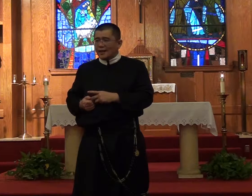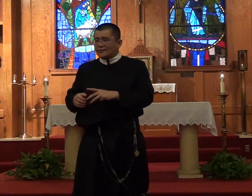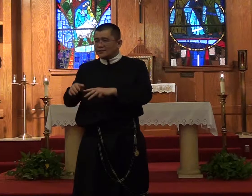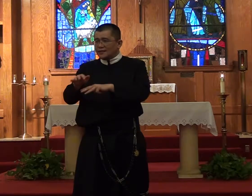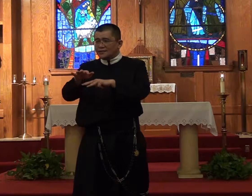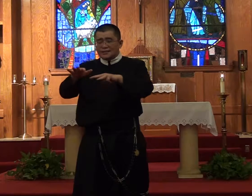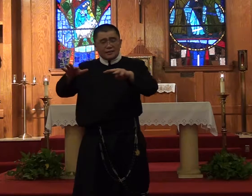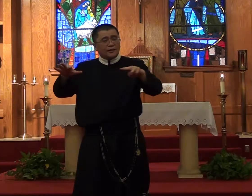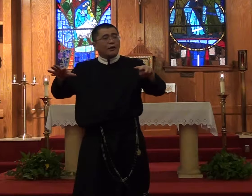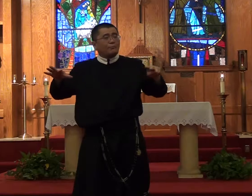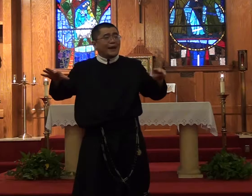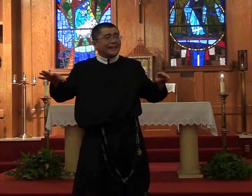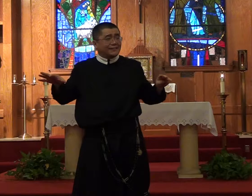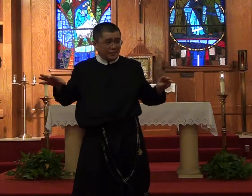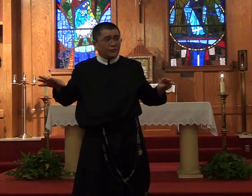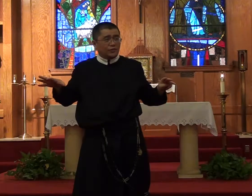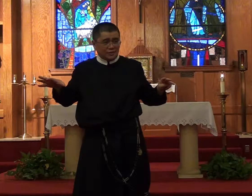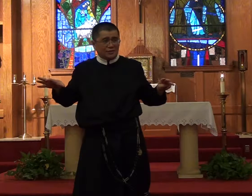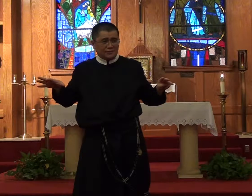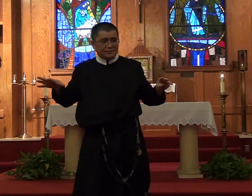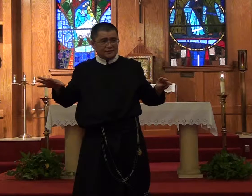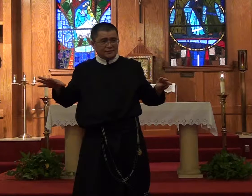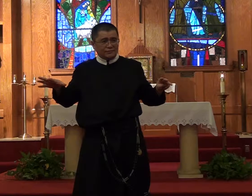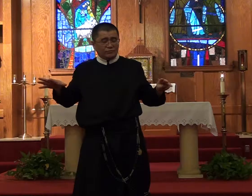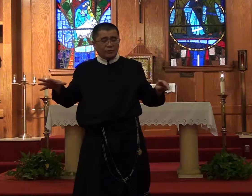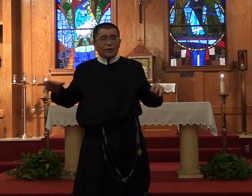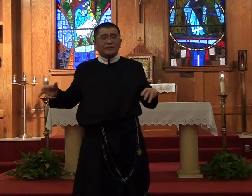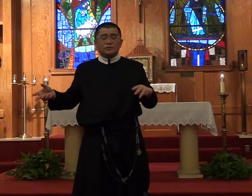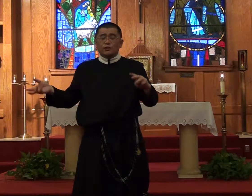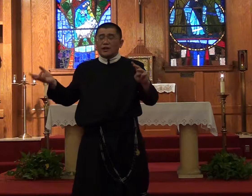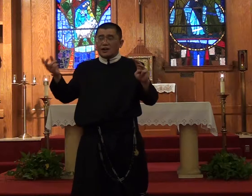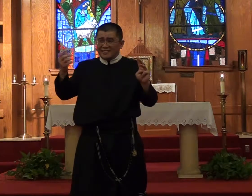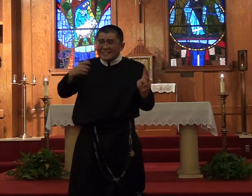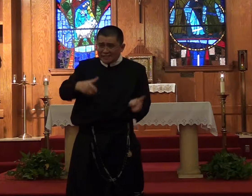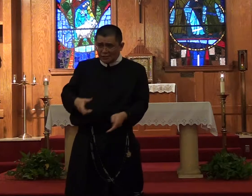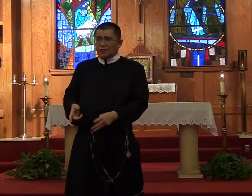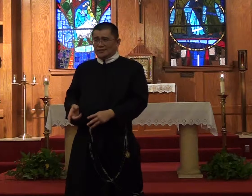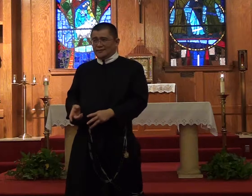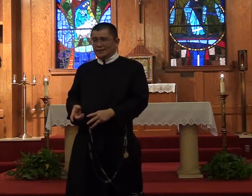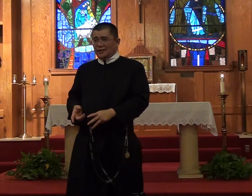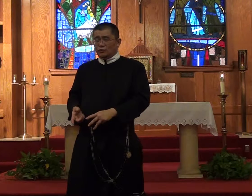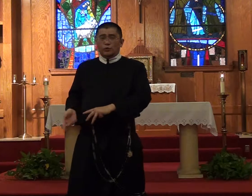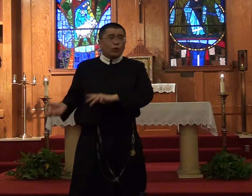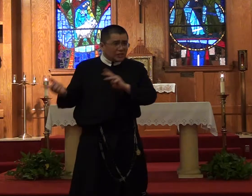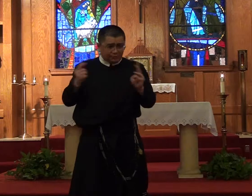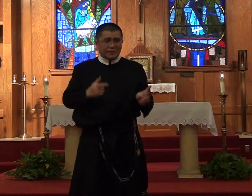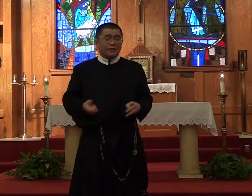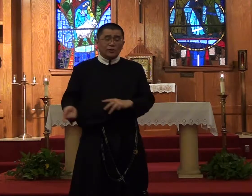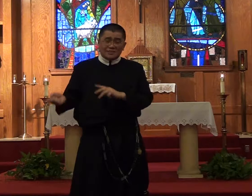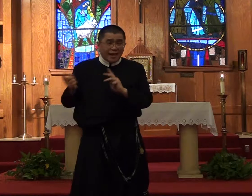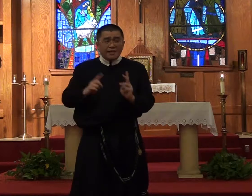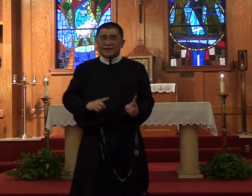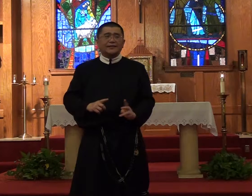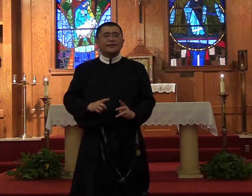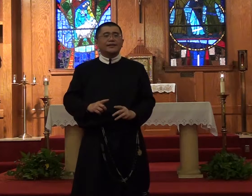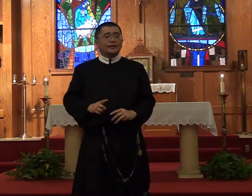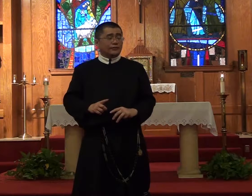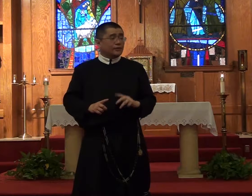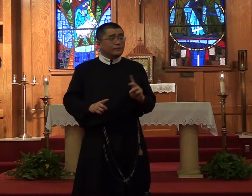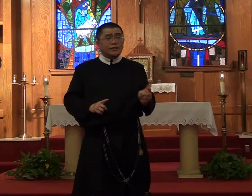not saying these are bad or evil at all, but when we are addicted to it, we worship it and we stay there, we're in